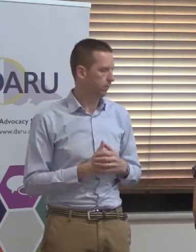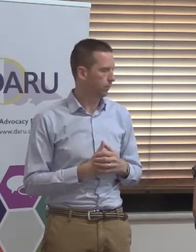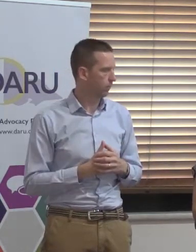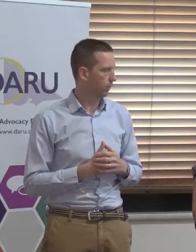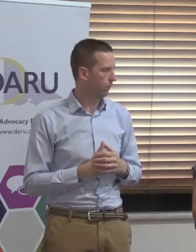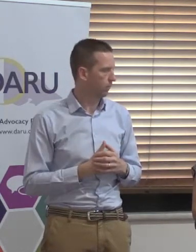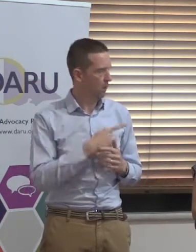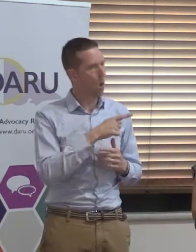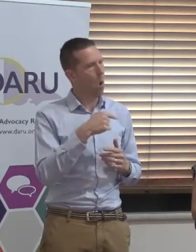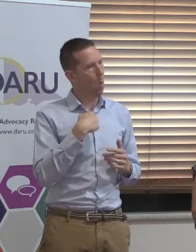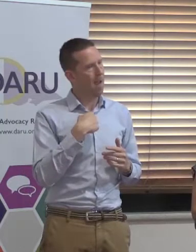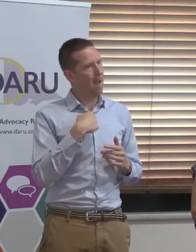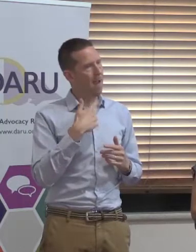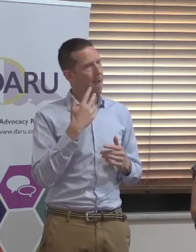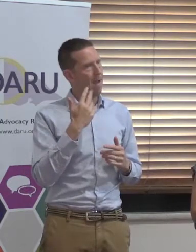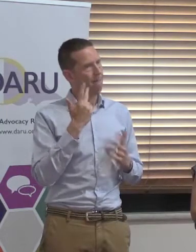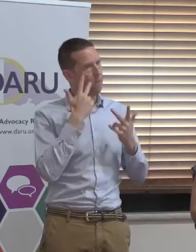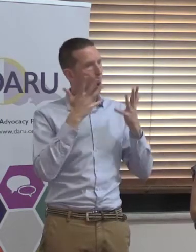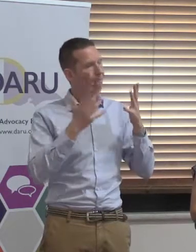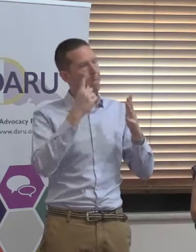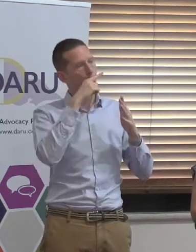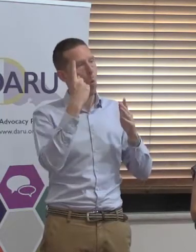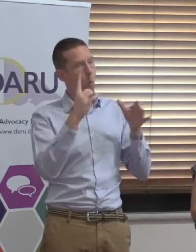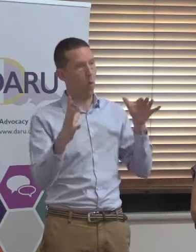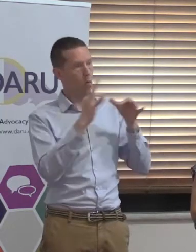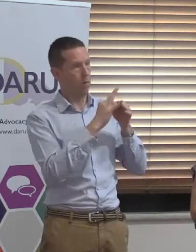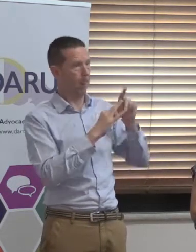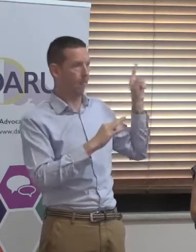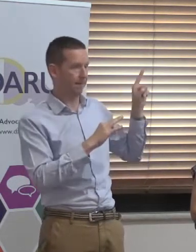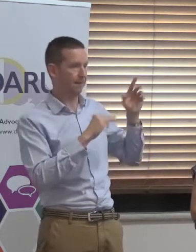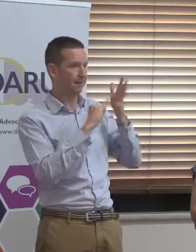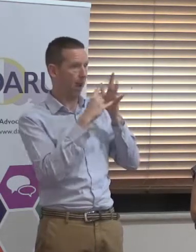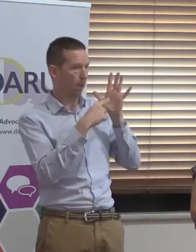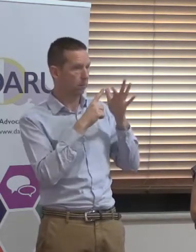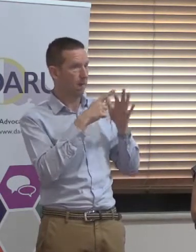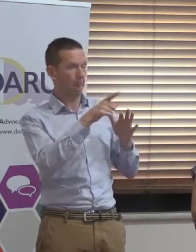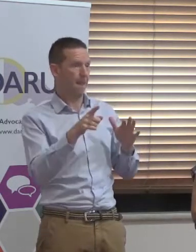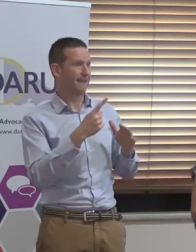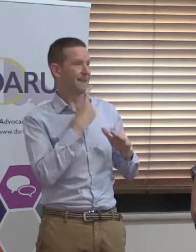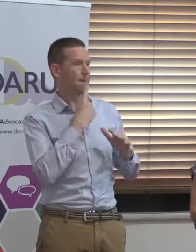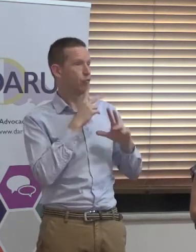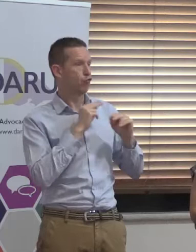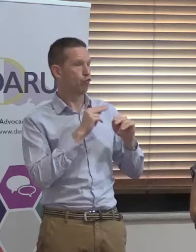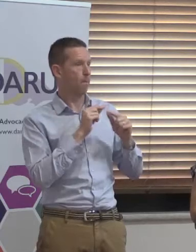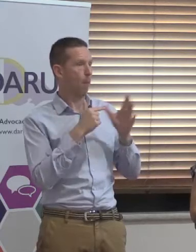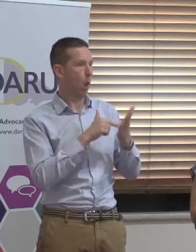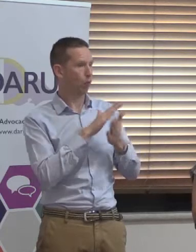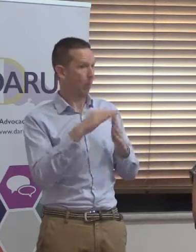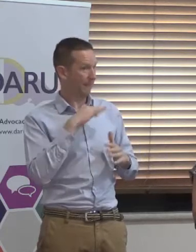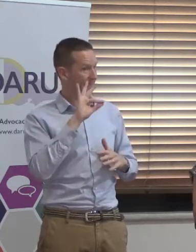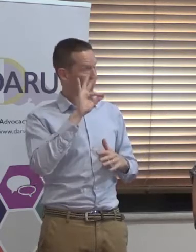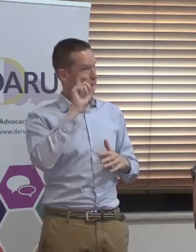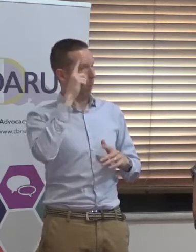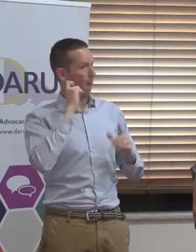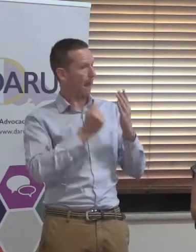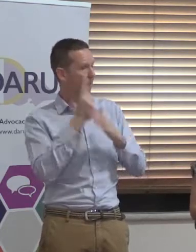of reflective of that, a lot of the subscribers to the site are speech pathologists, which we didn't really anticipate originally, but as we